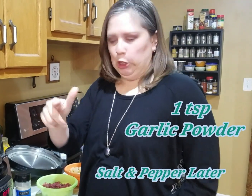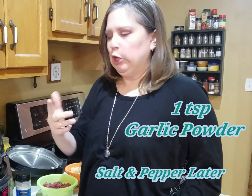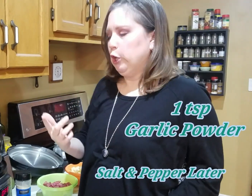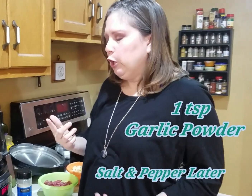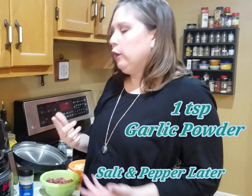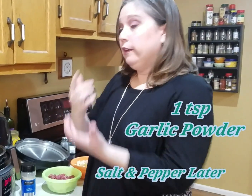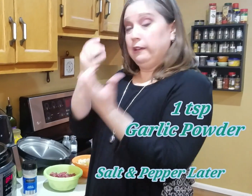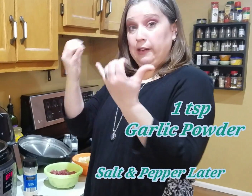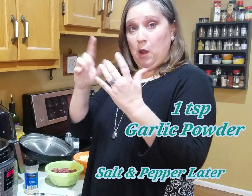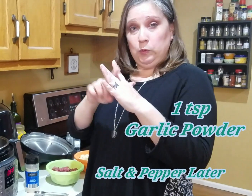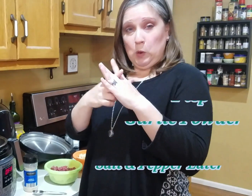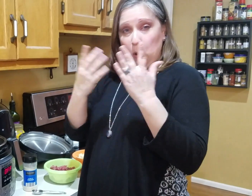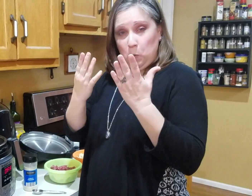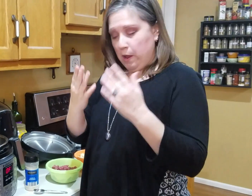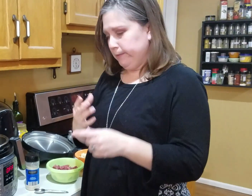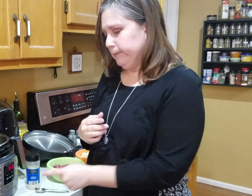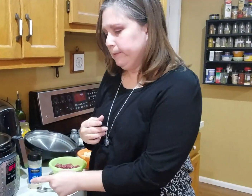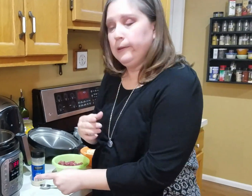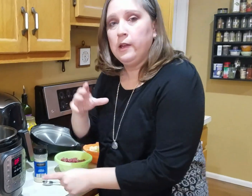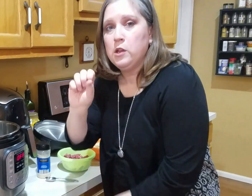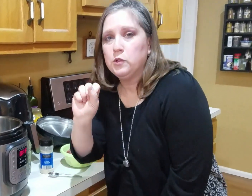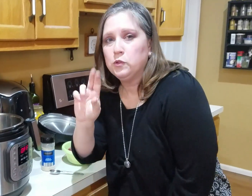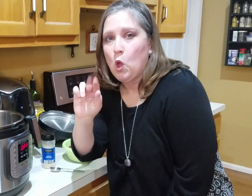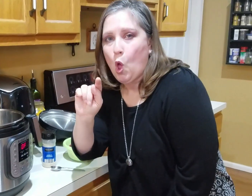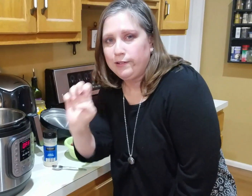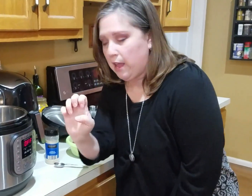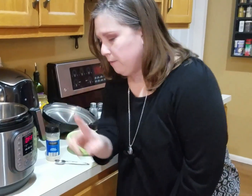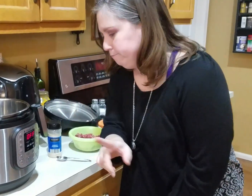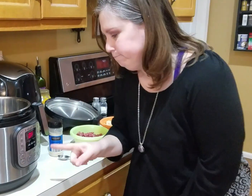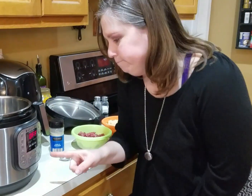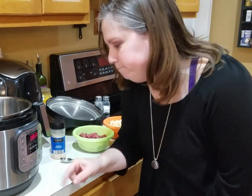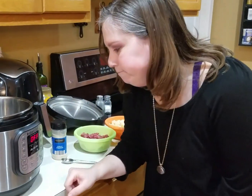Salt and pepper will be added later. And now it's time to start our sauté.